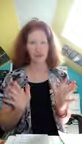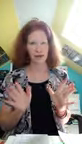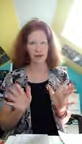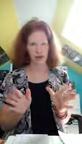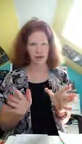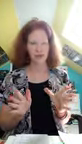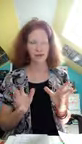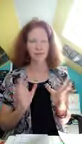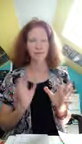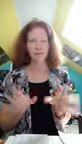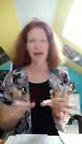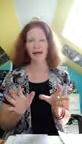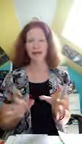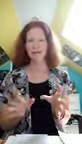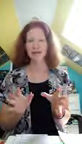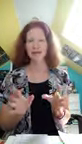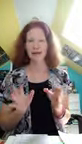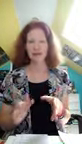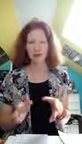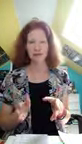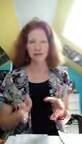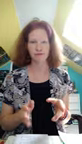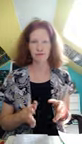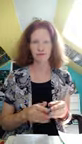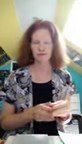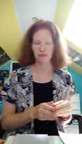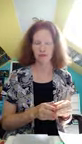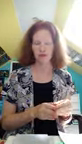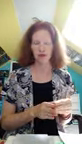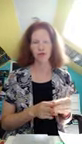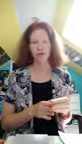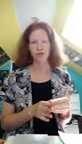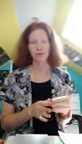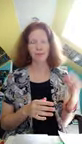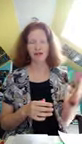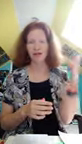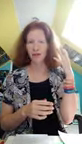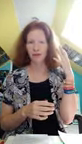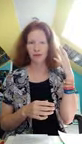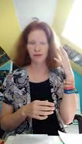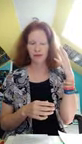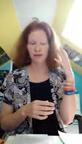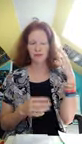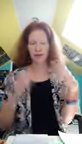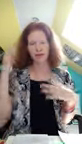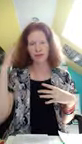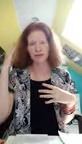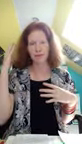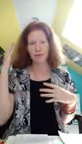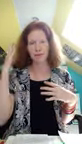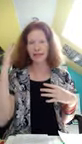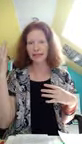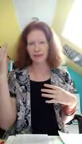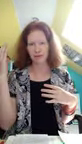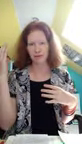thank goodness, but it happens a lot of the time. So I might hear one thing, but then process a completely different